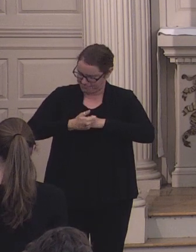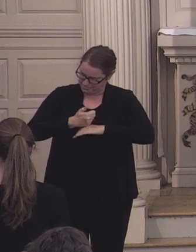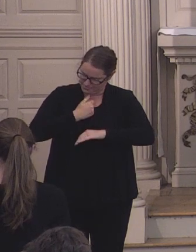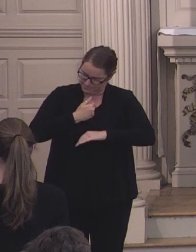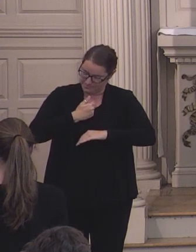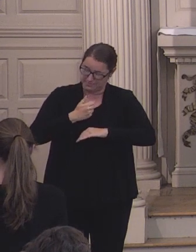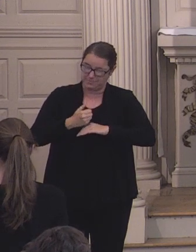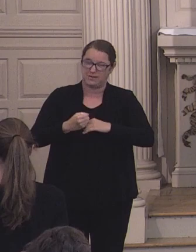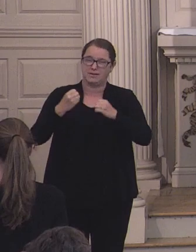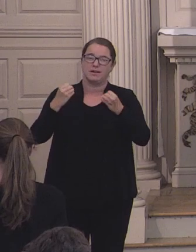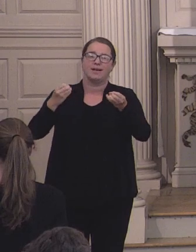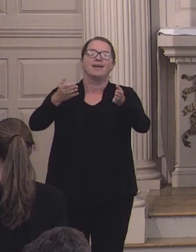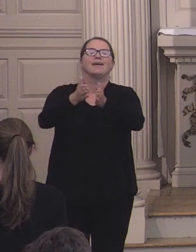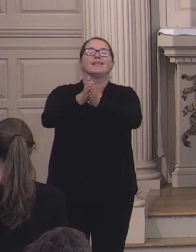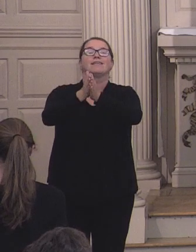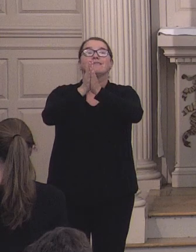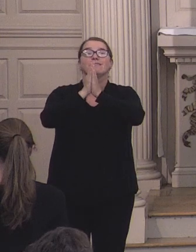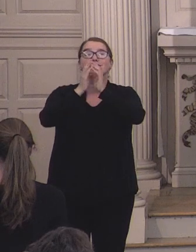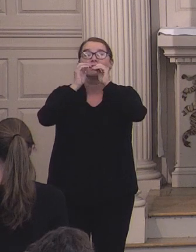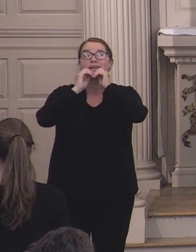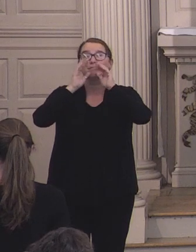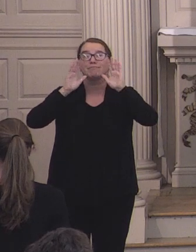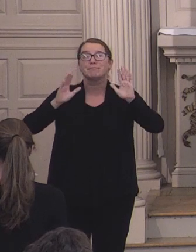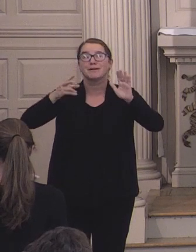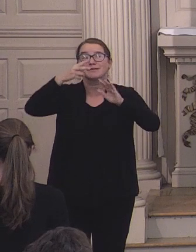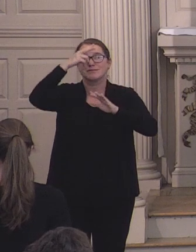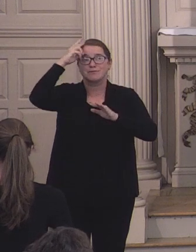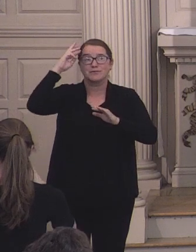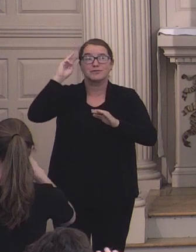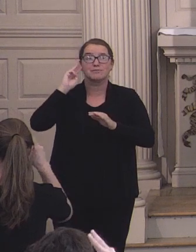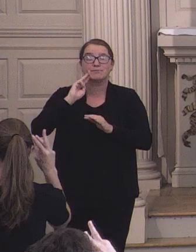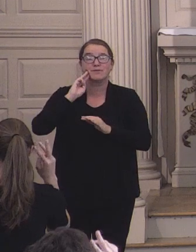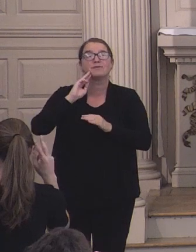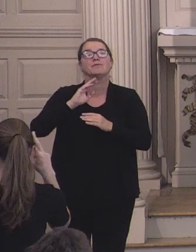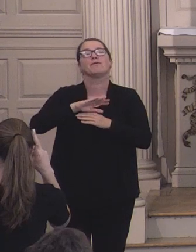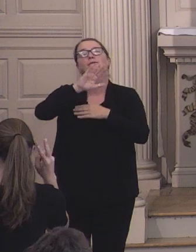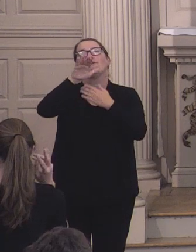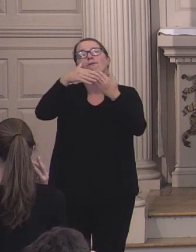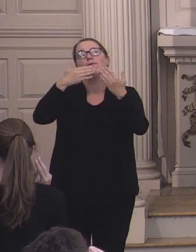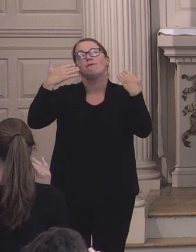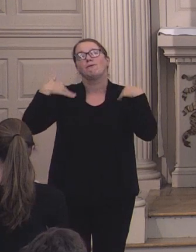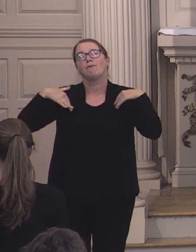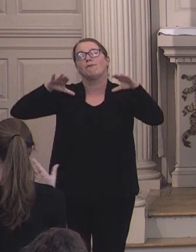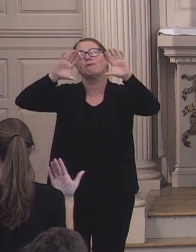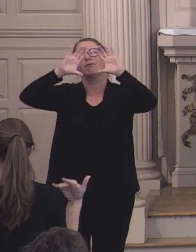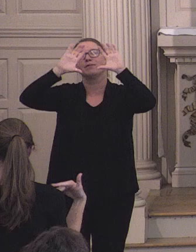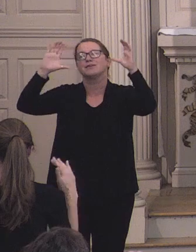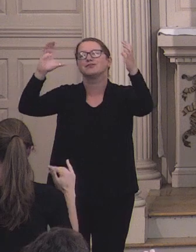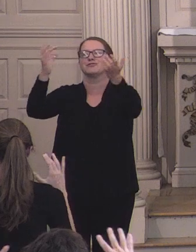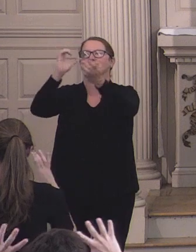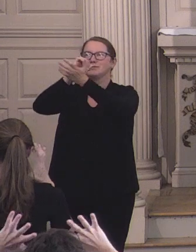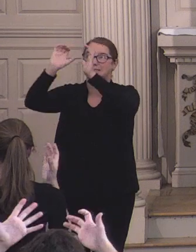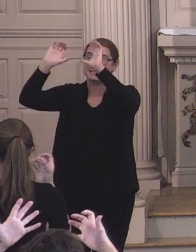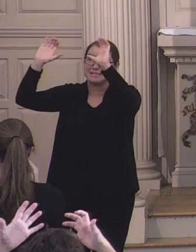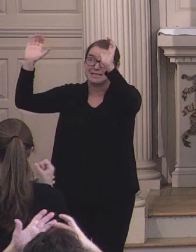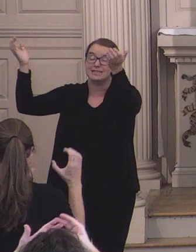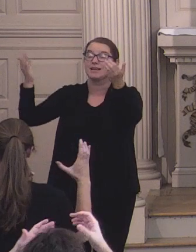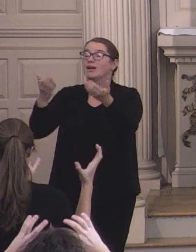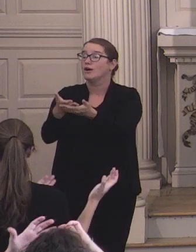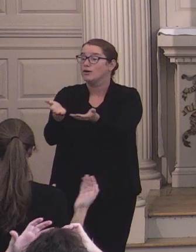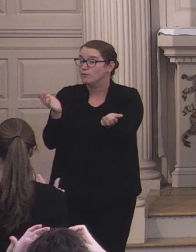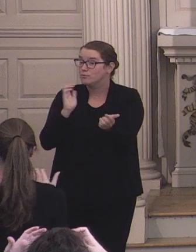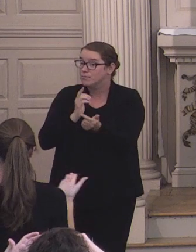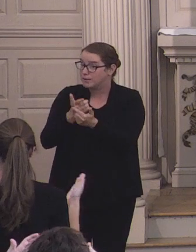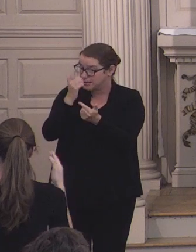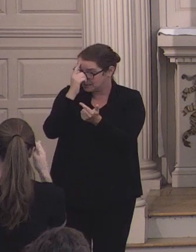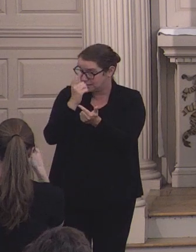through my most grievous fault. Therefore, I ask Blessed Mary, Ever Virgin, all the angels and saints,